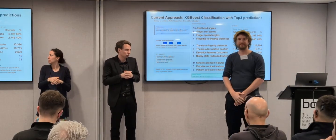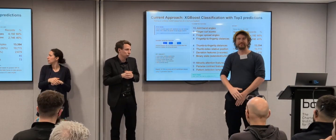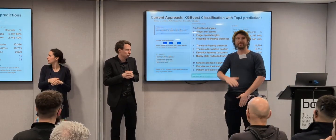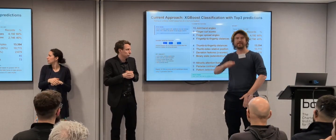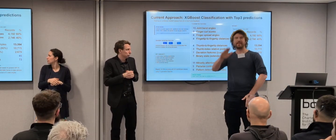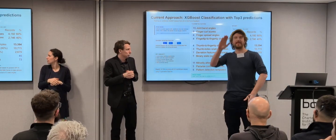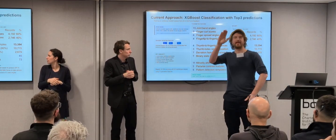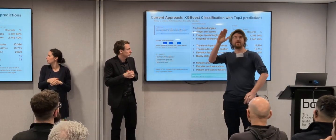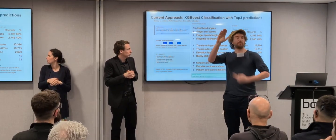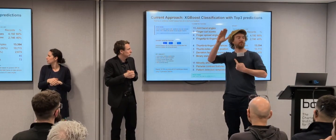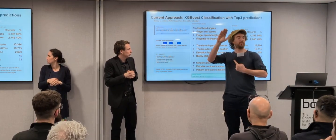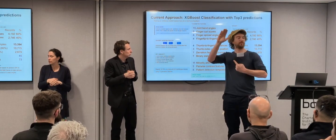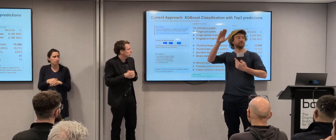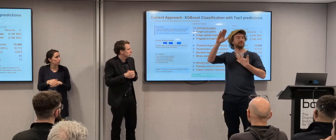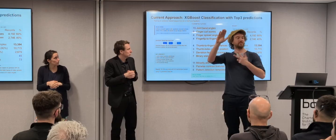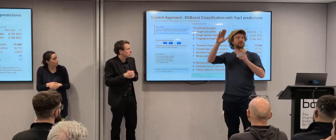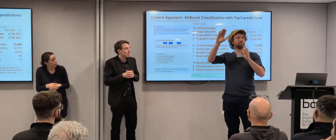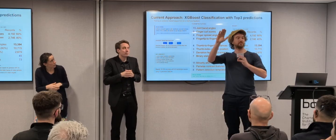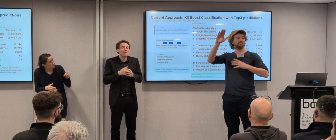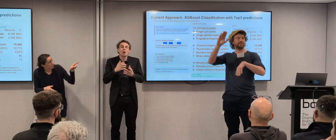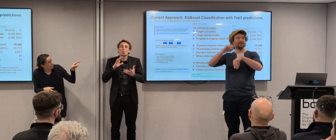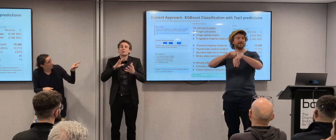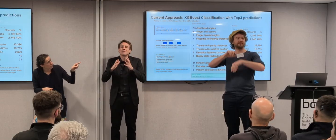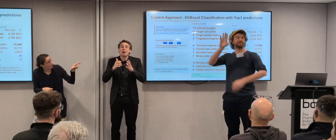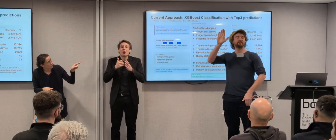And the science often starts like this.